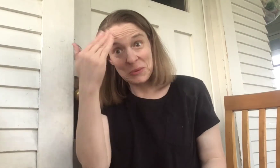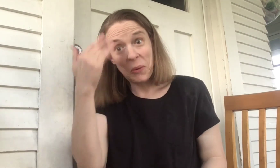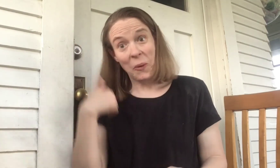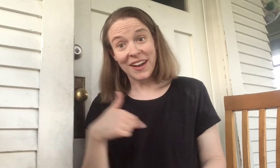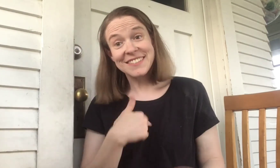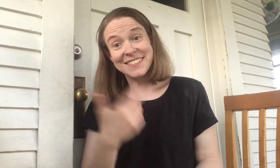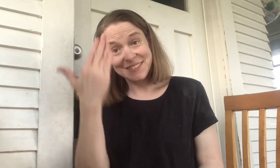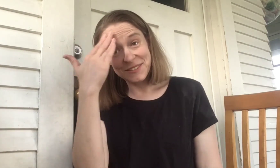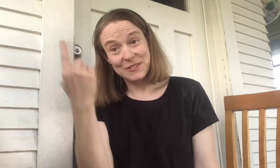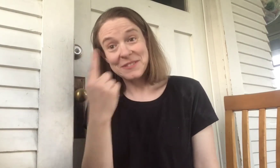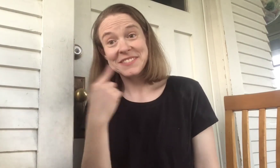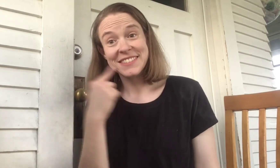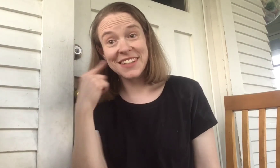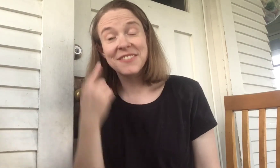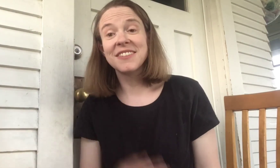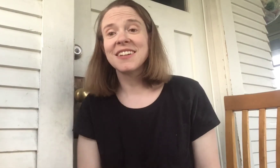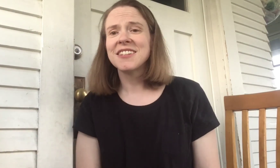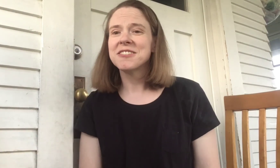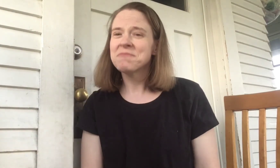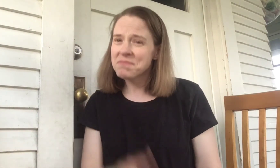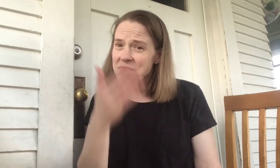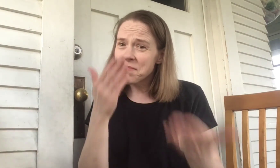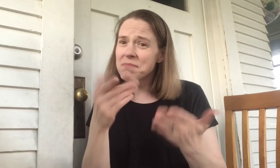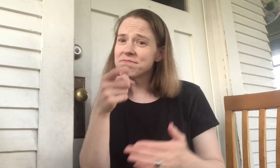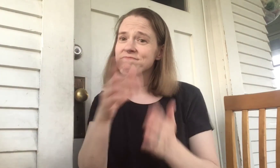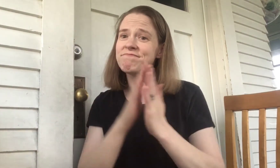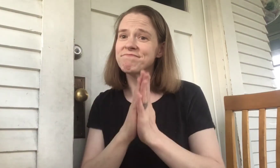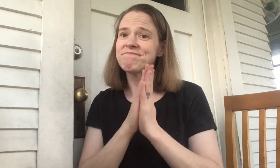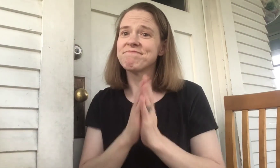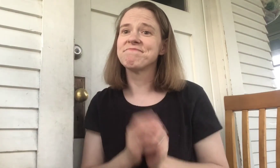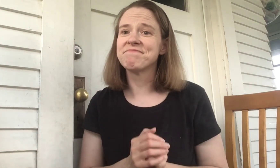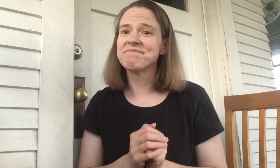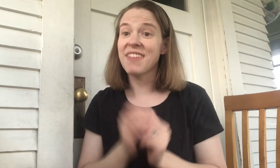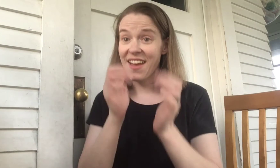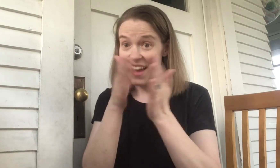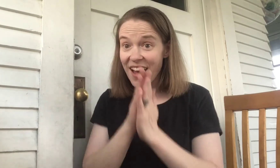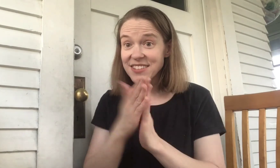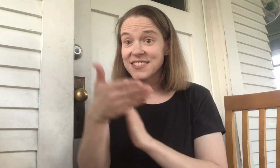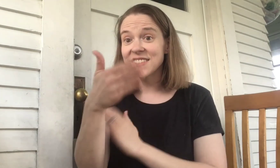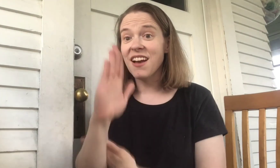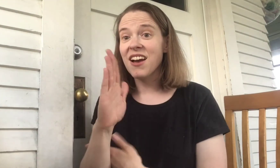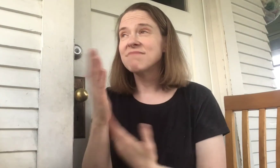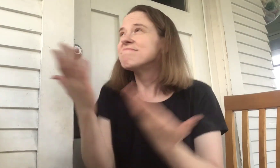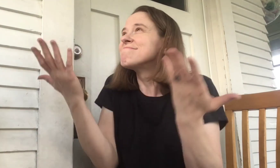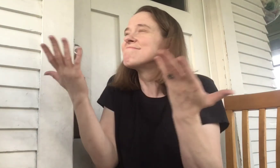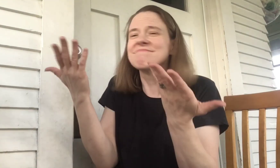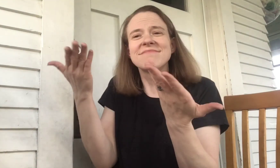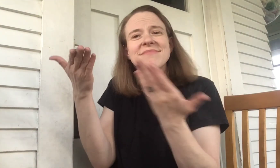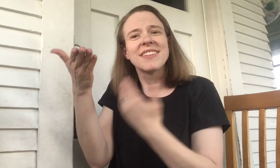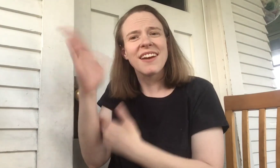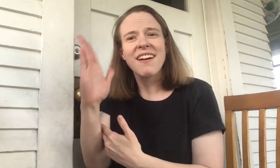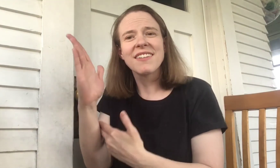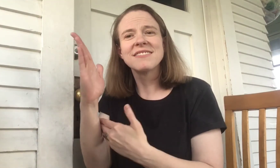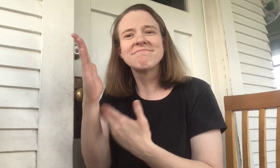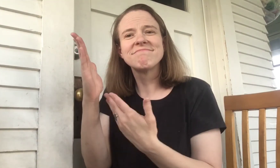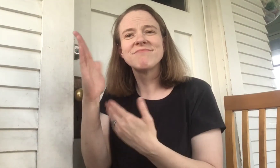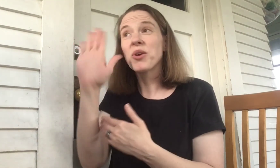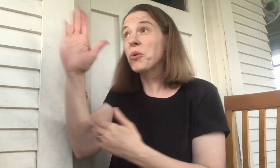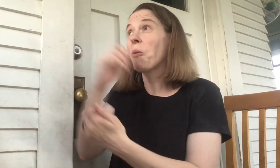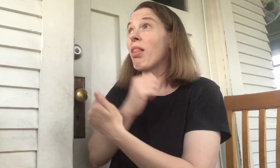who's deaf. If you know us, you know somebody who's deaf. So maybe you'd pray and ask God,